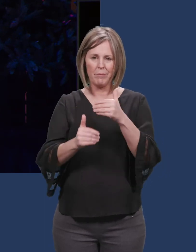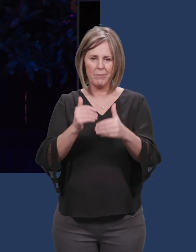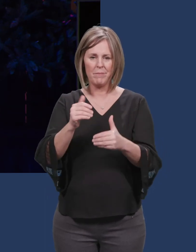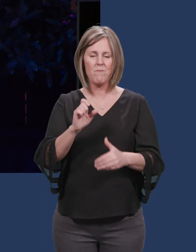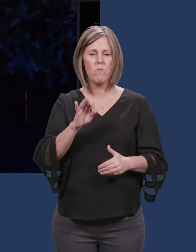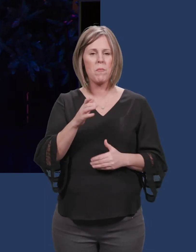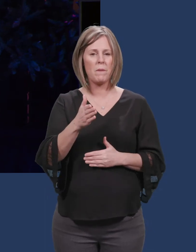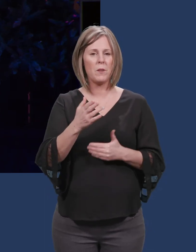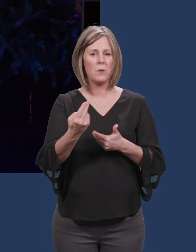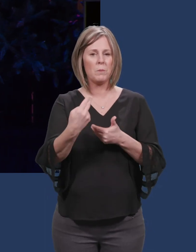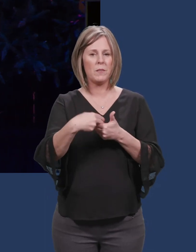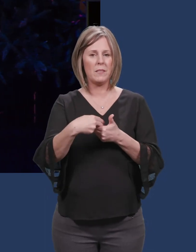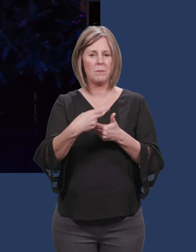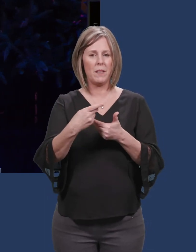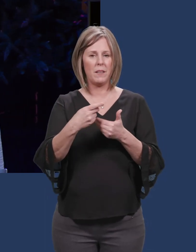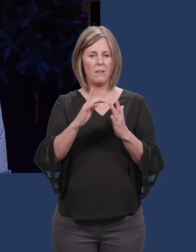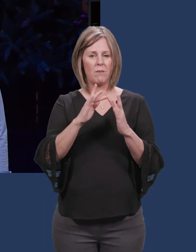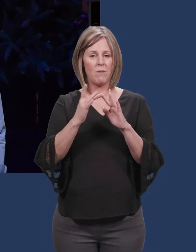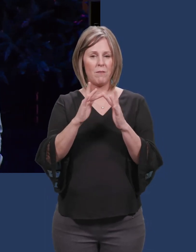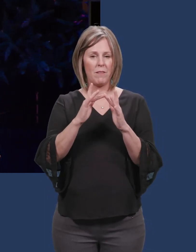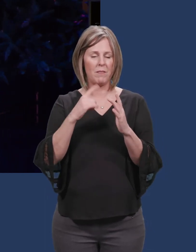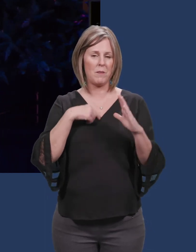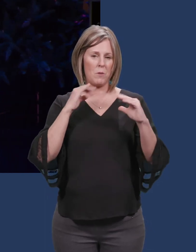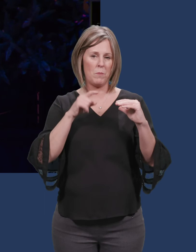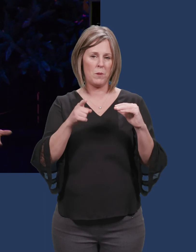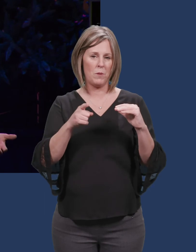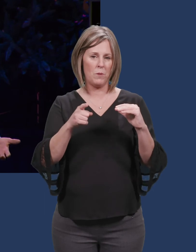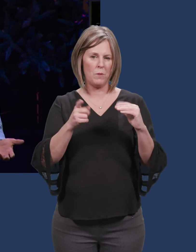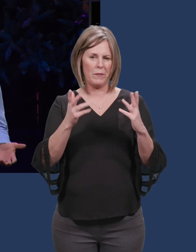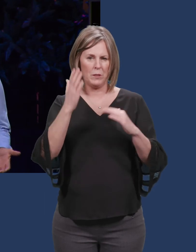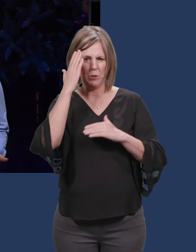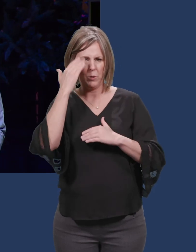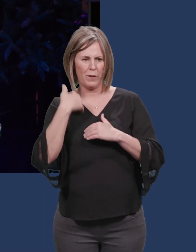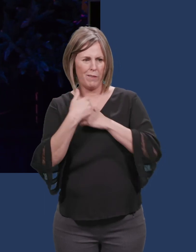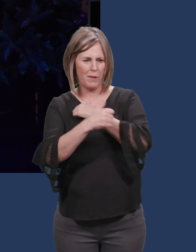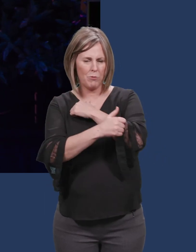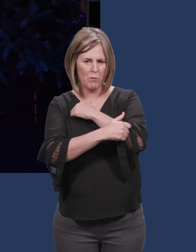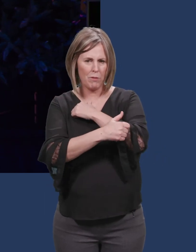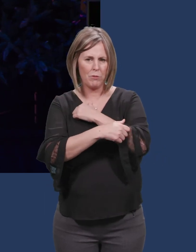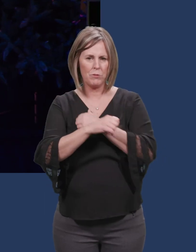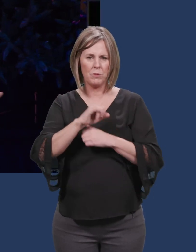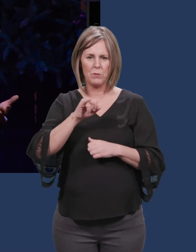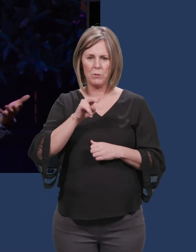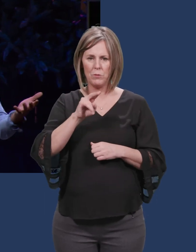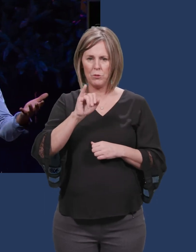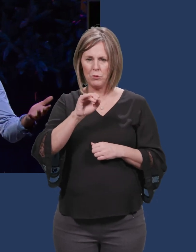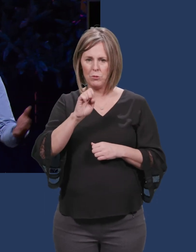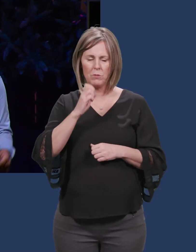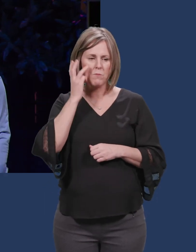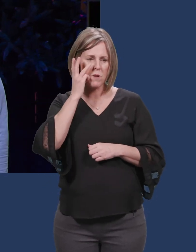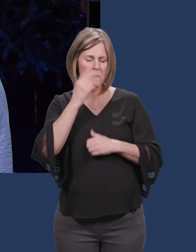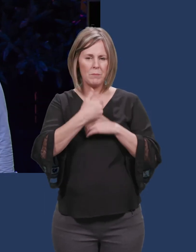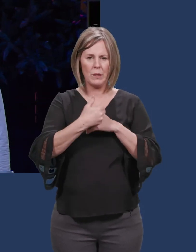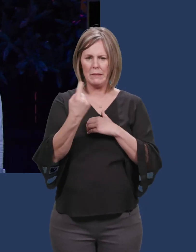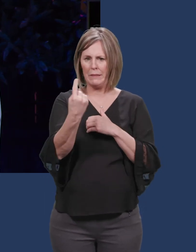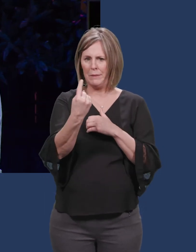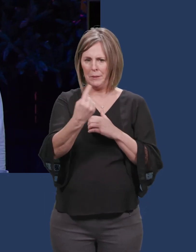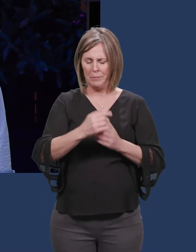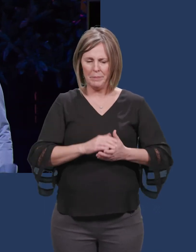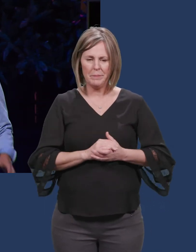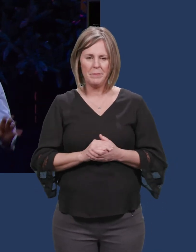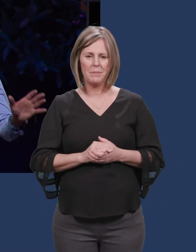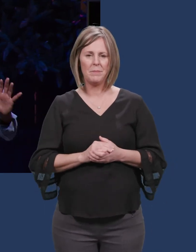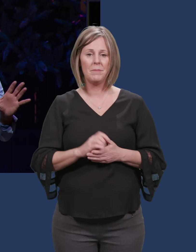you're participating in our worship service online, I hope you got word and have crackers or juice, wine, bread, something like that